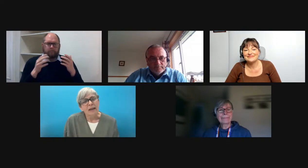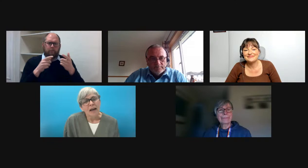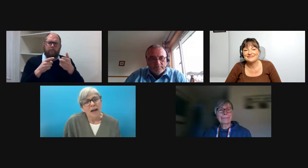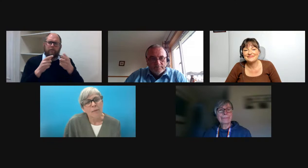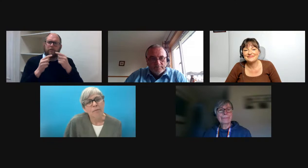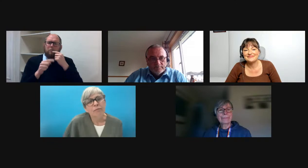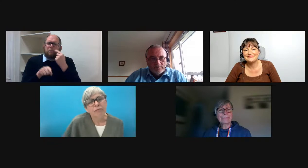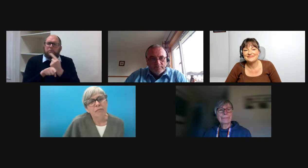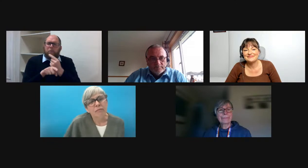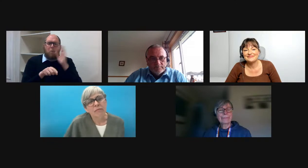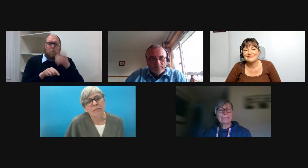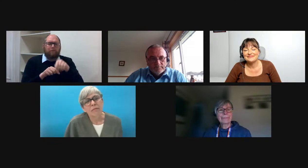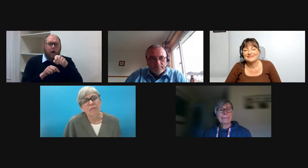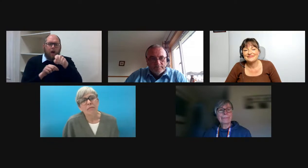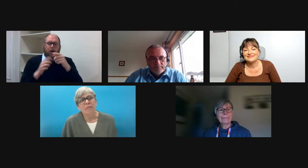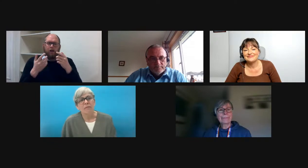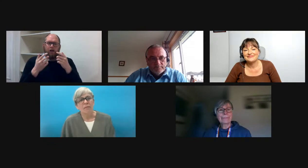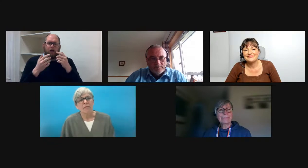Great.